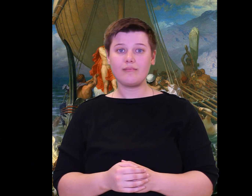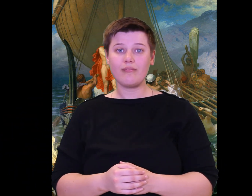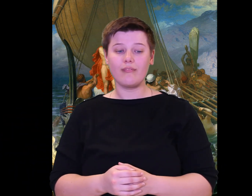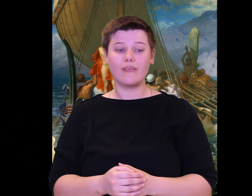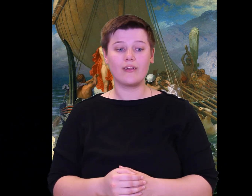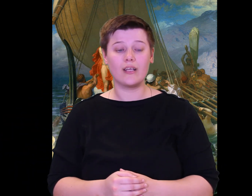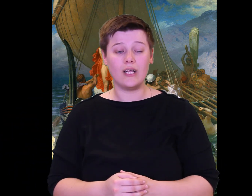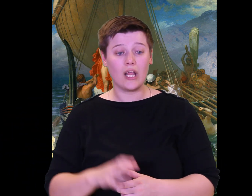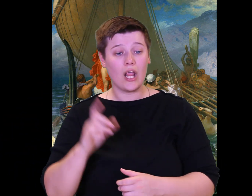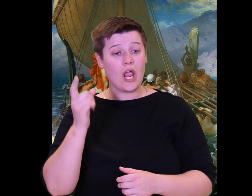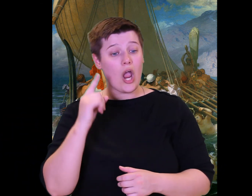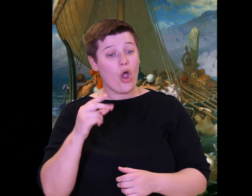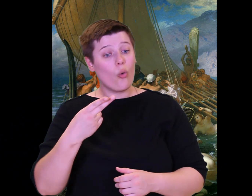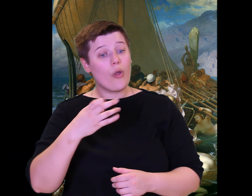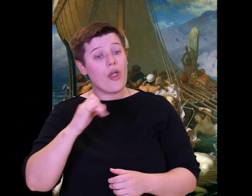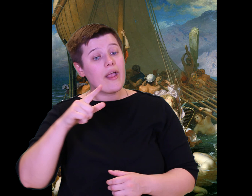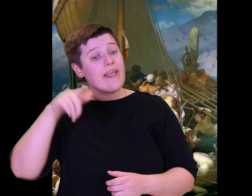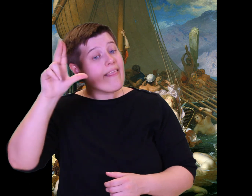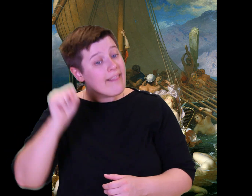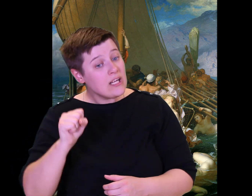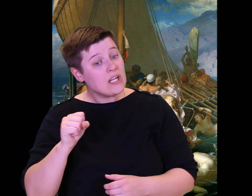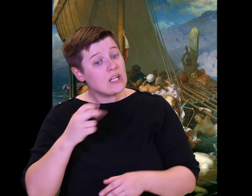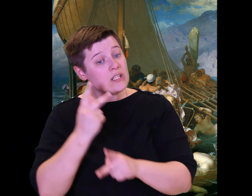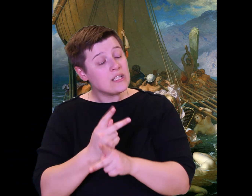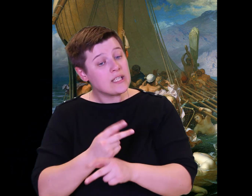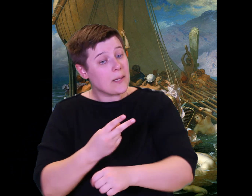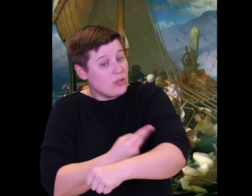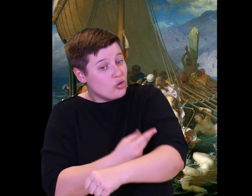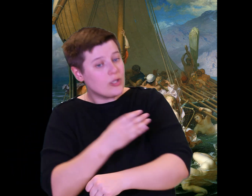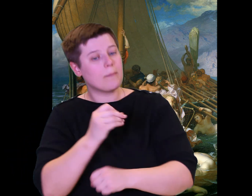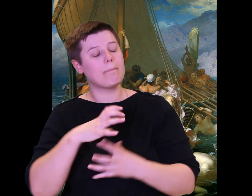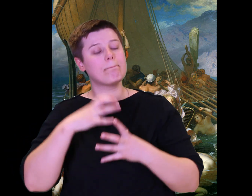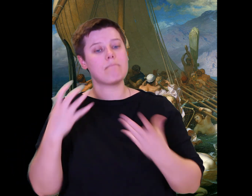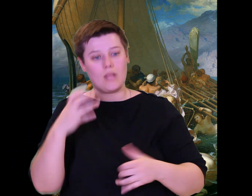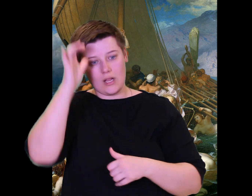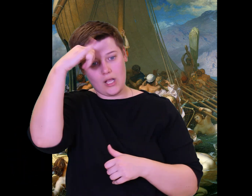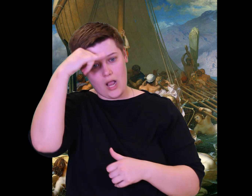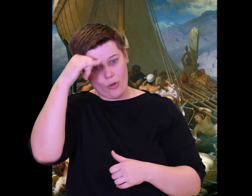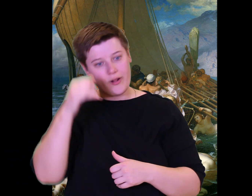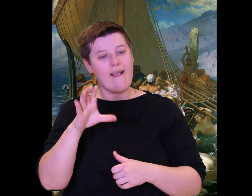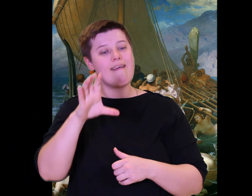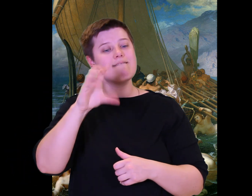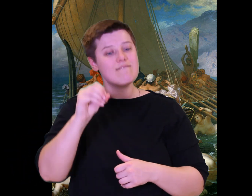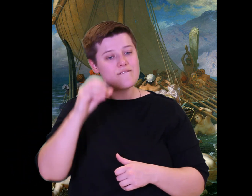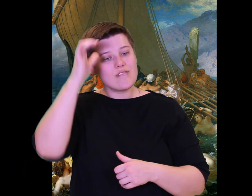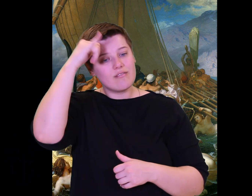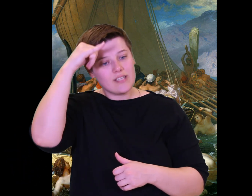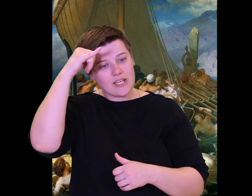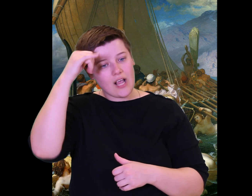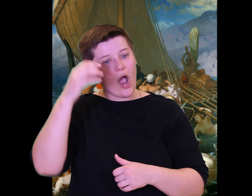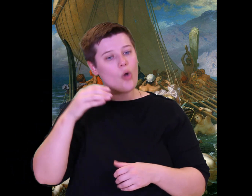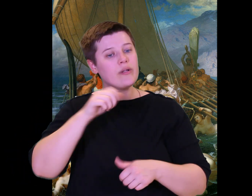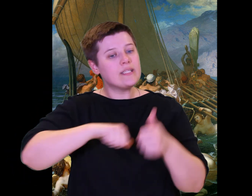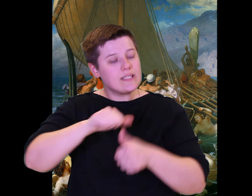again. Then you will reach the island called Thrinacia, where Helios keeps sheep and many